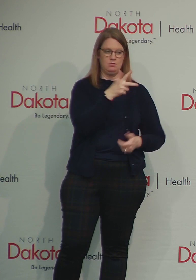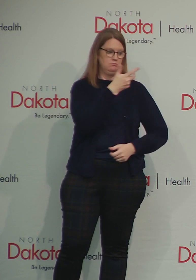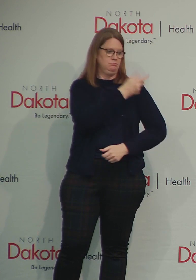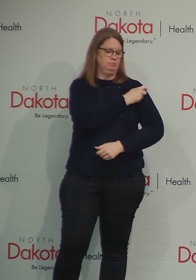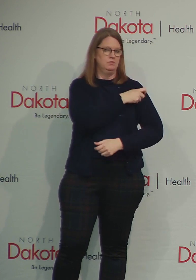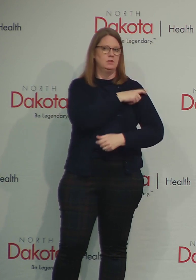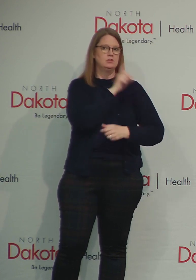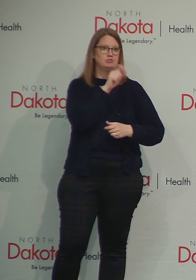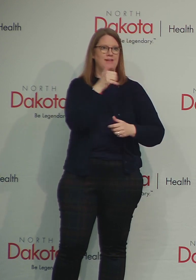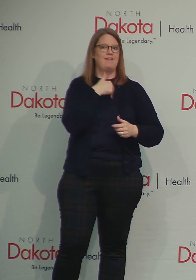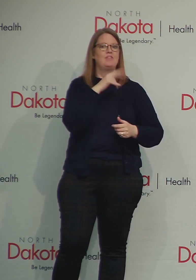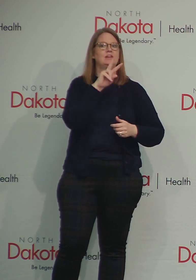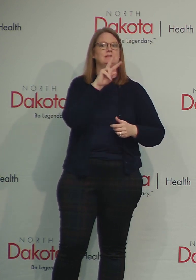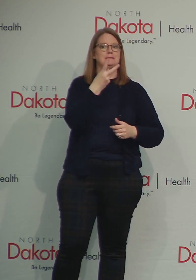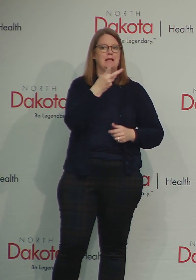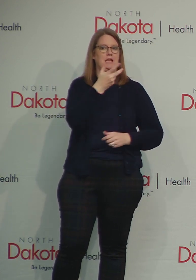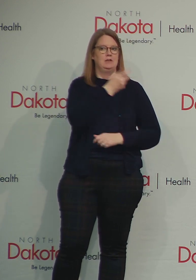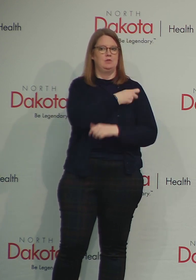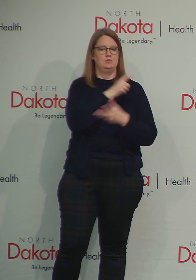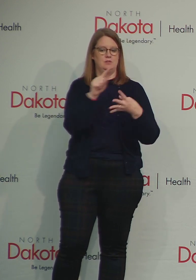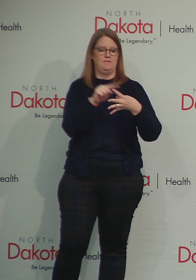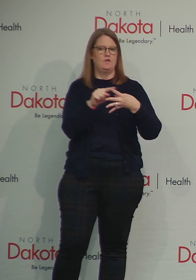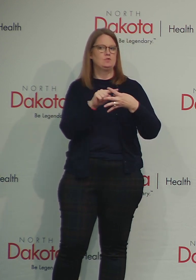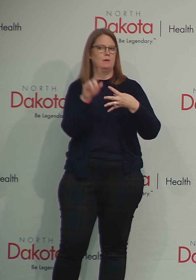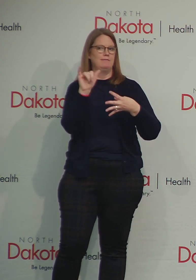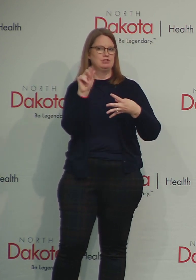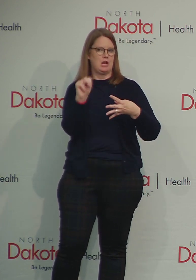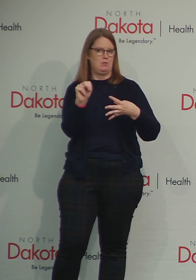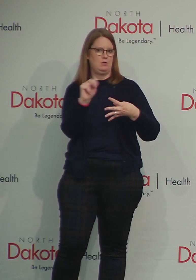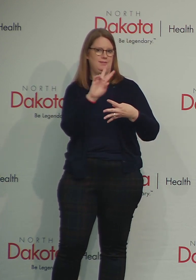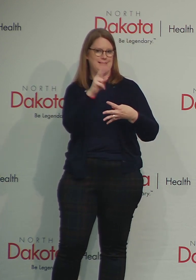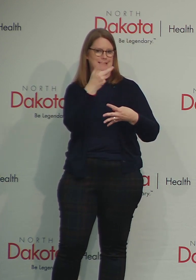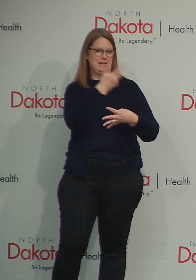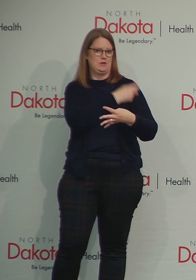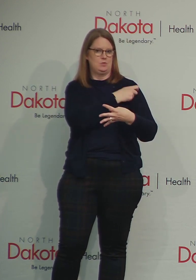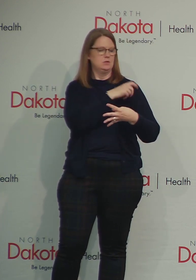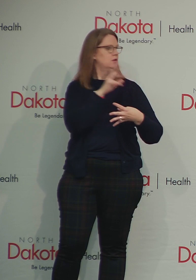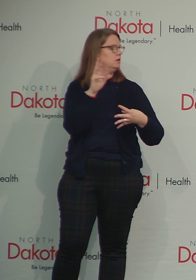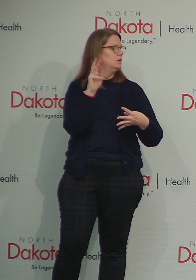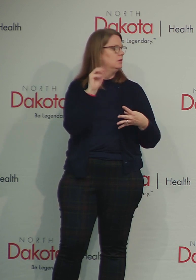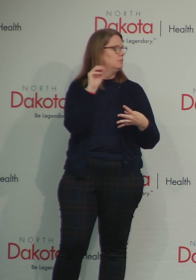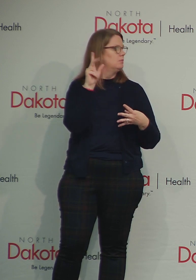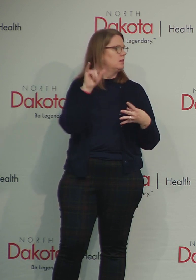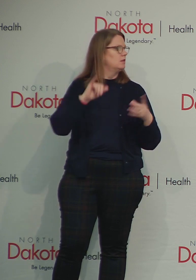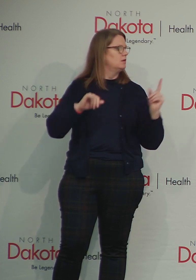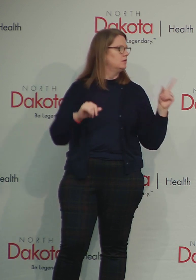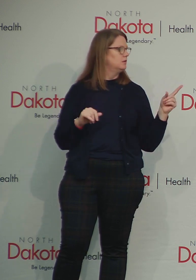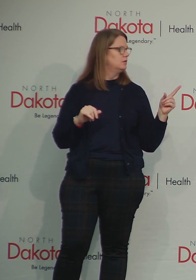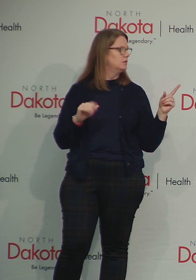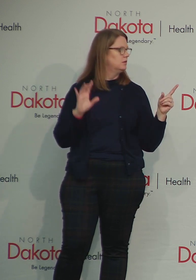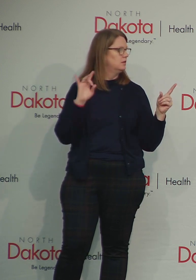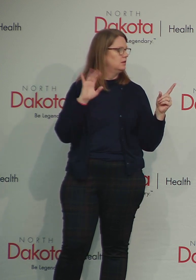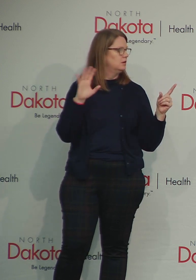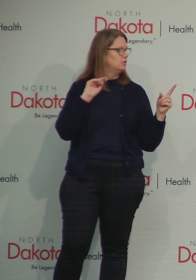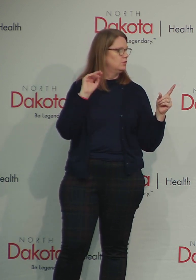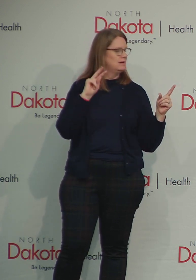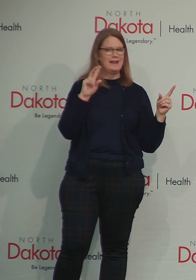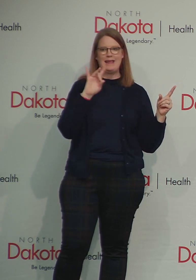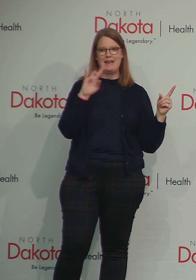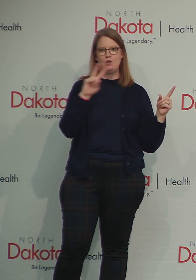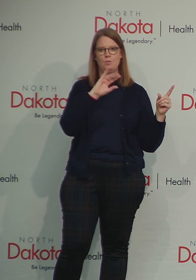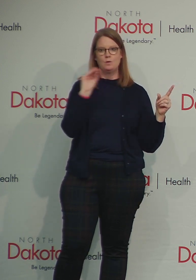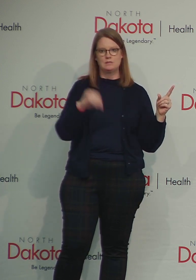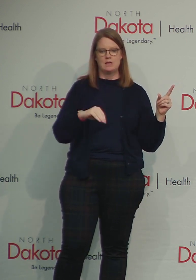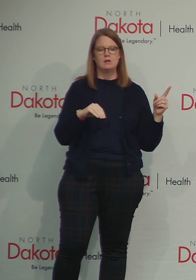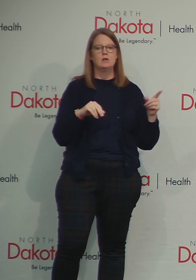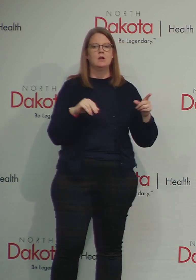receiving their second doses the first week in January. Well, refer to the 82% you mentioned earlier. Yeah,